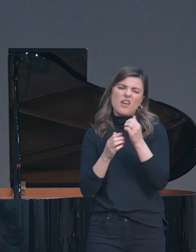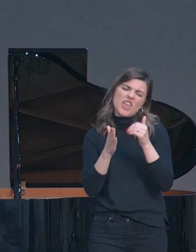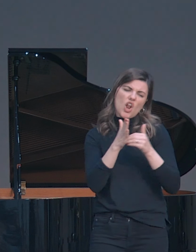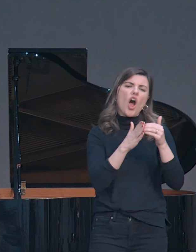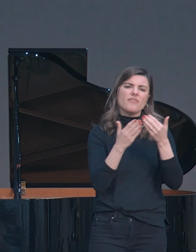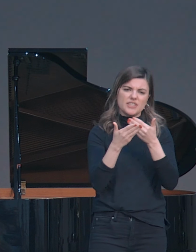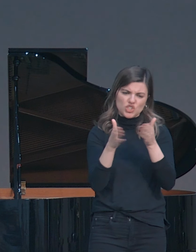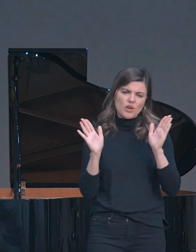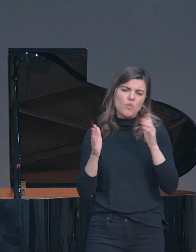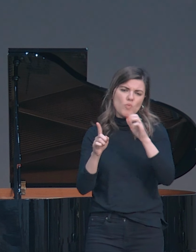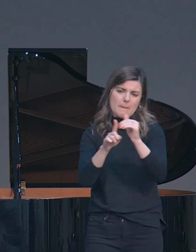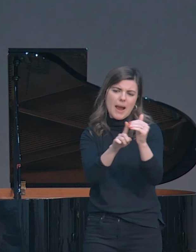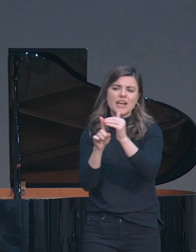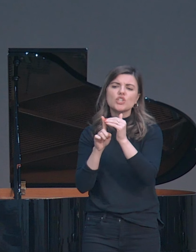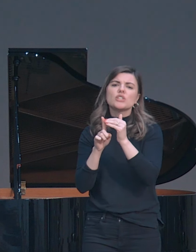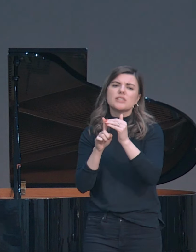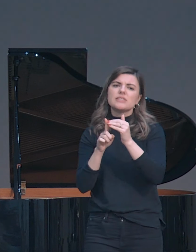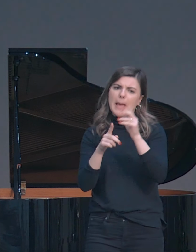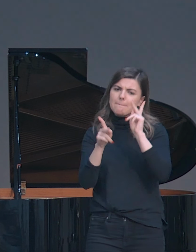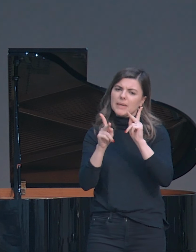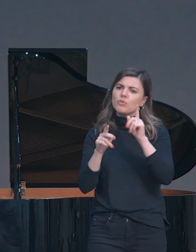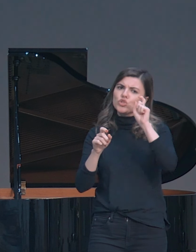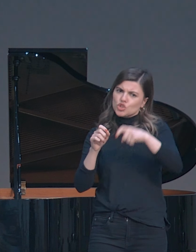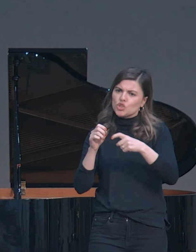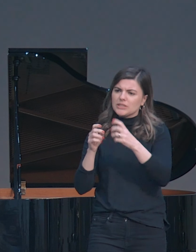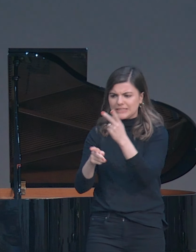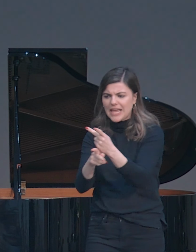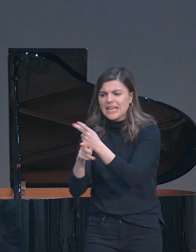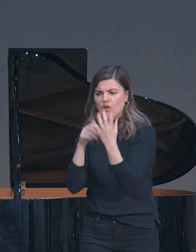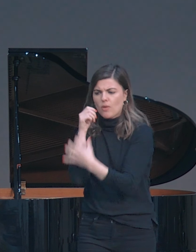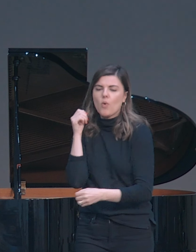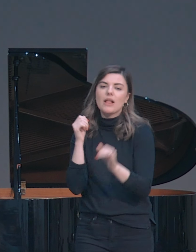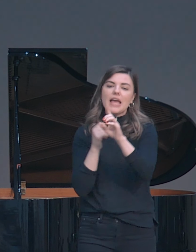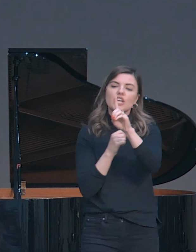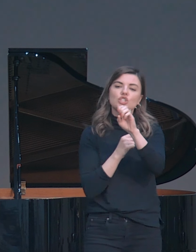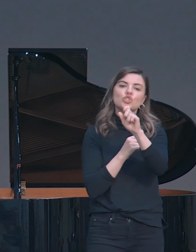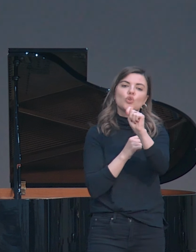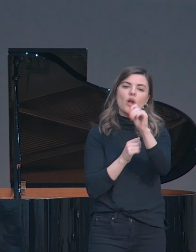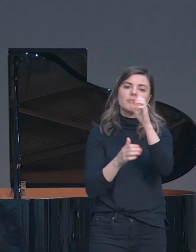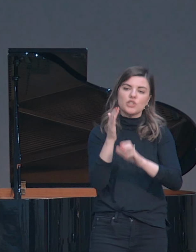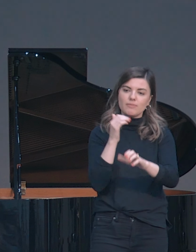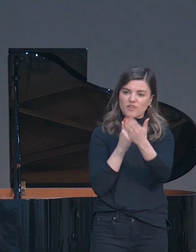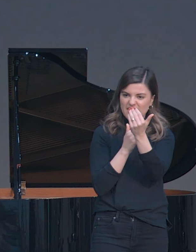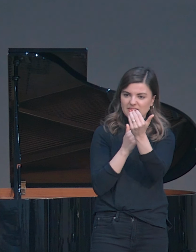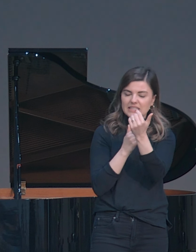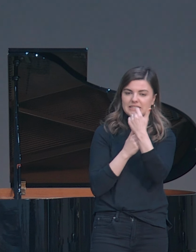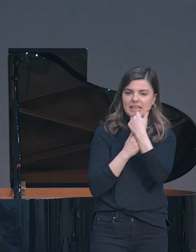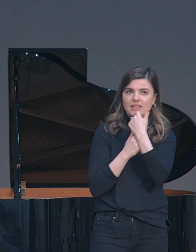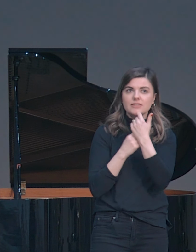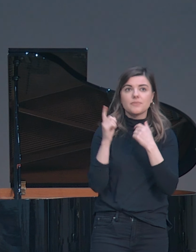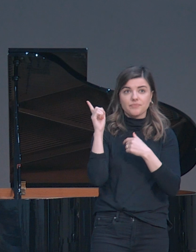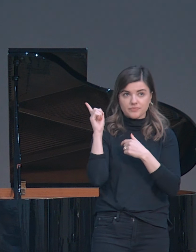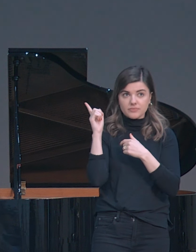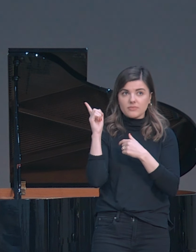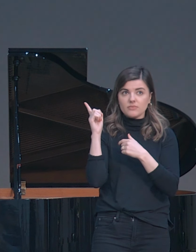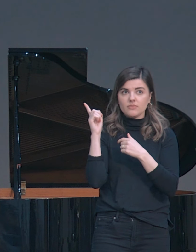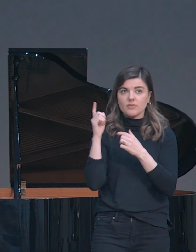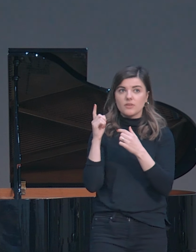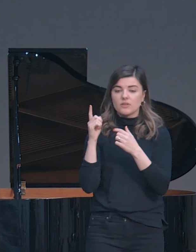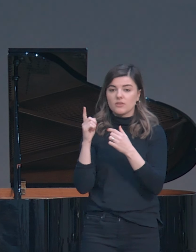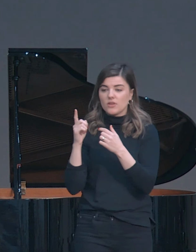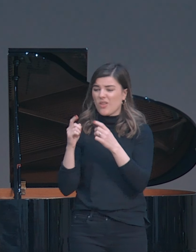the poor in Israel were to be cared for by the people, like this one in Deuteronomy 15:11, for there will